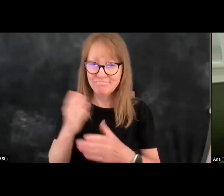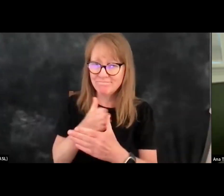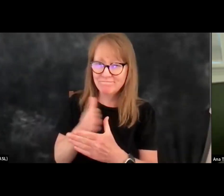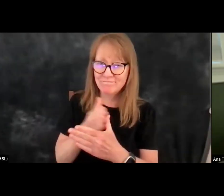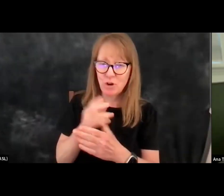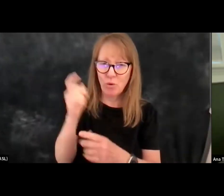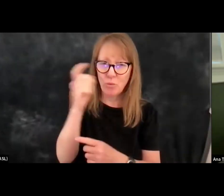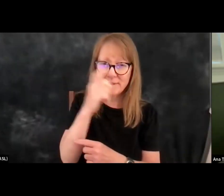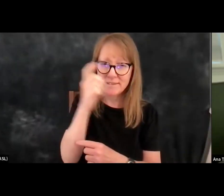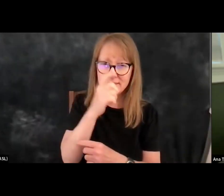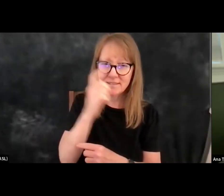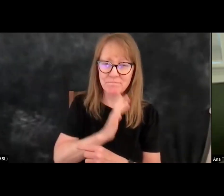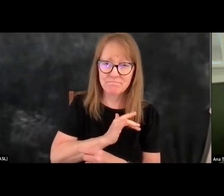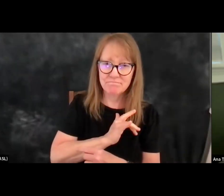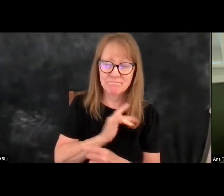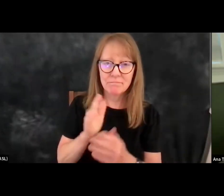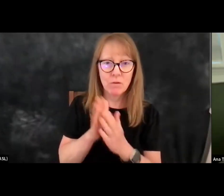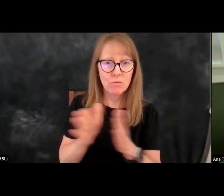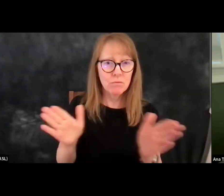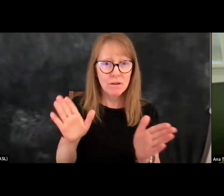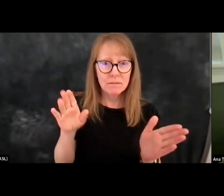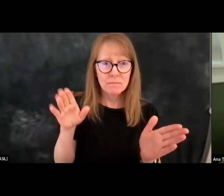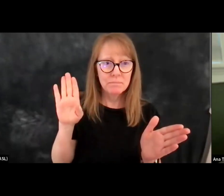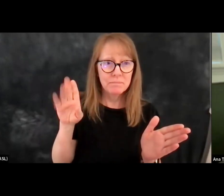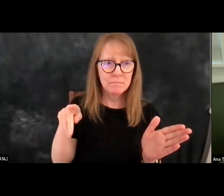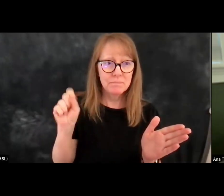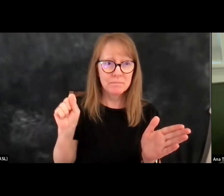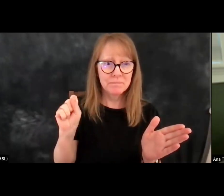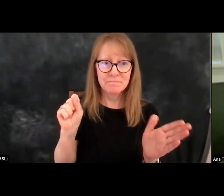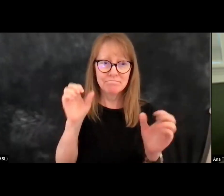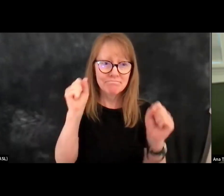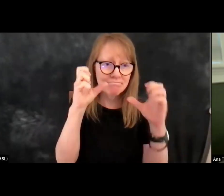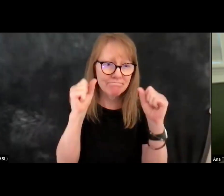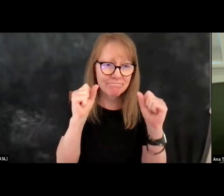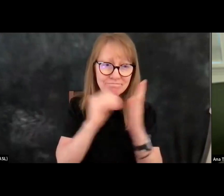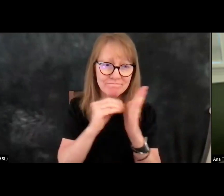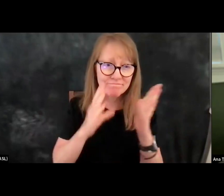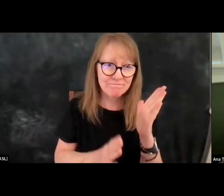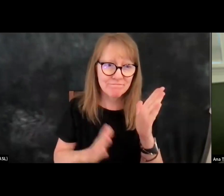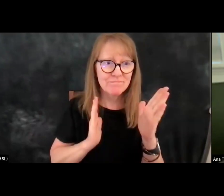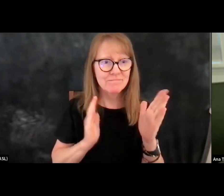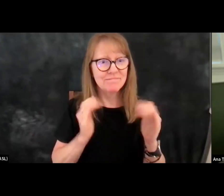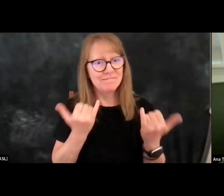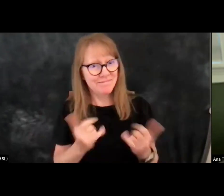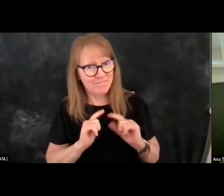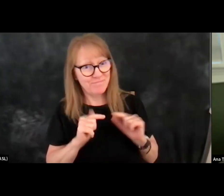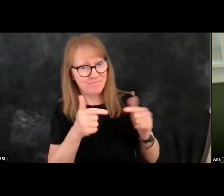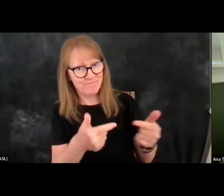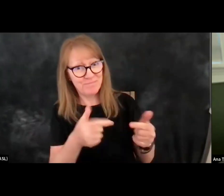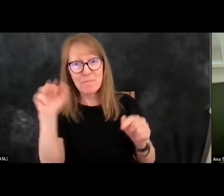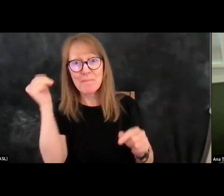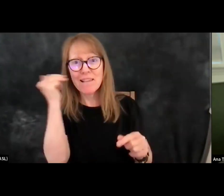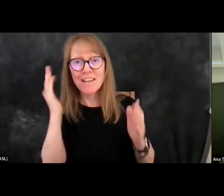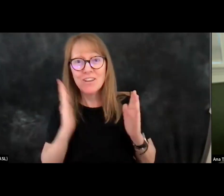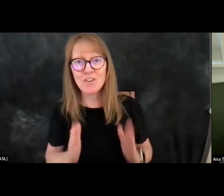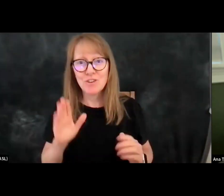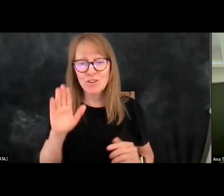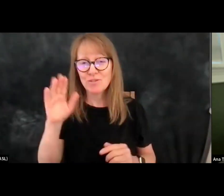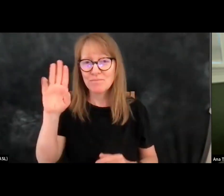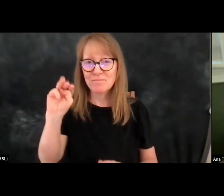BPS. Now, please welcome our next special guest, our own Mayor Michelle Wu. Bienvenida,